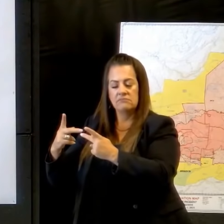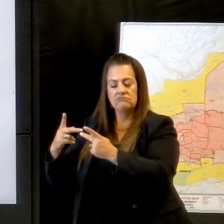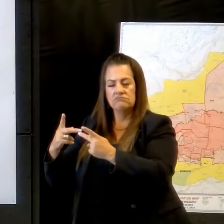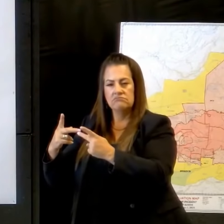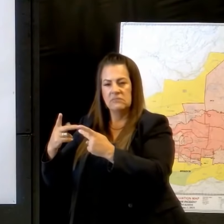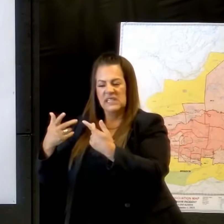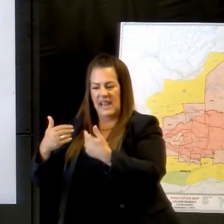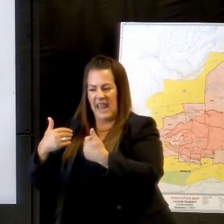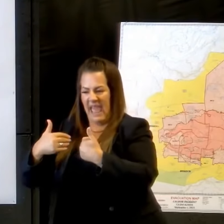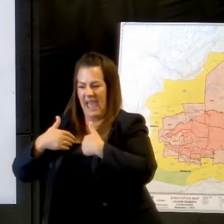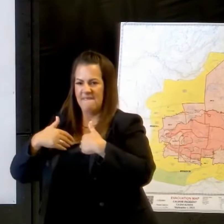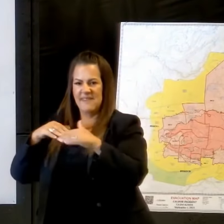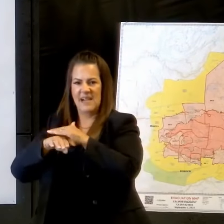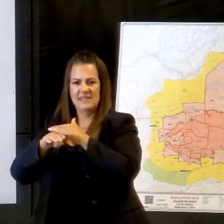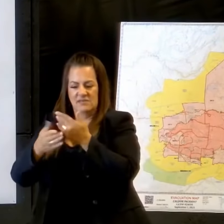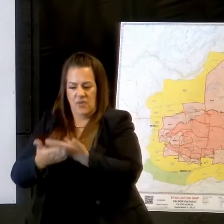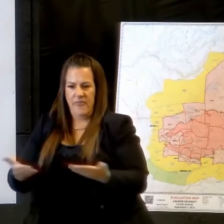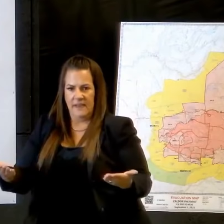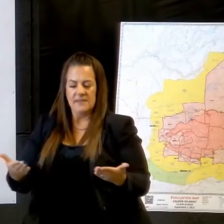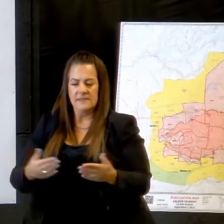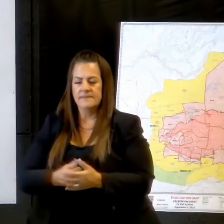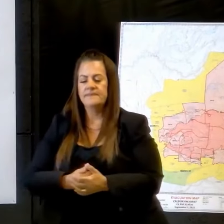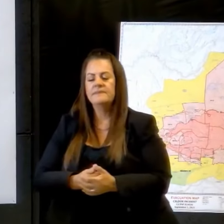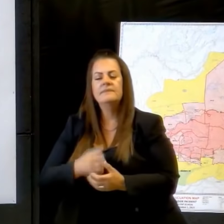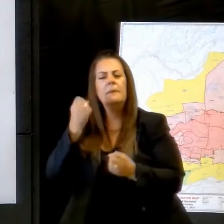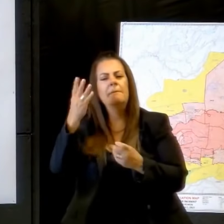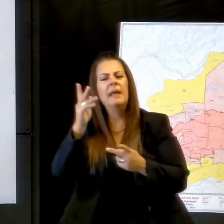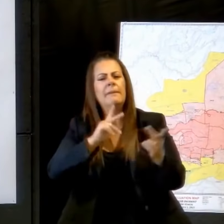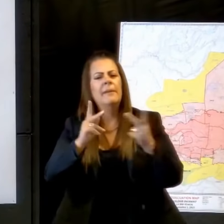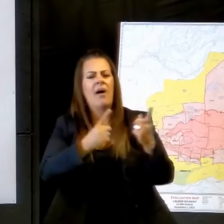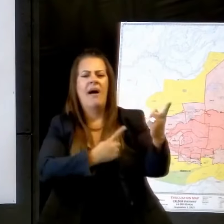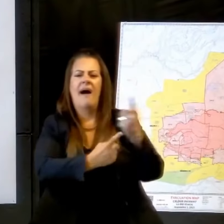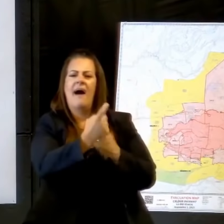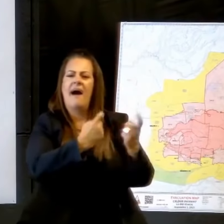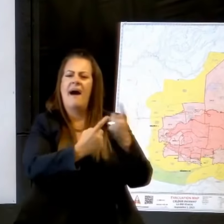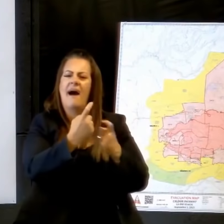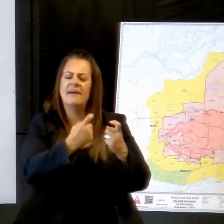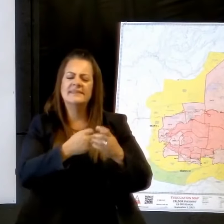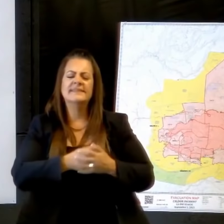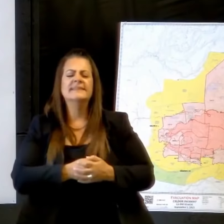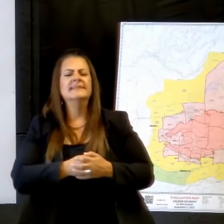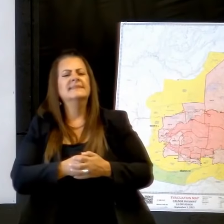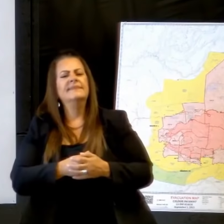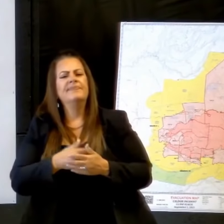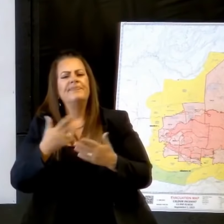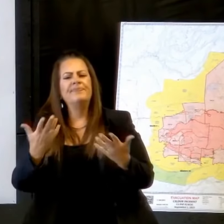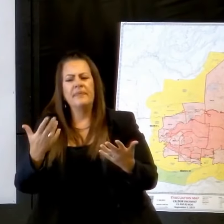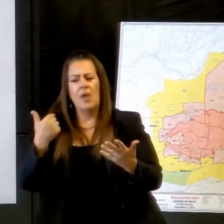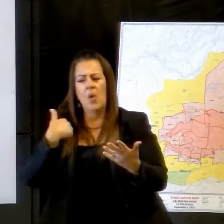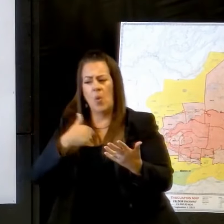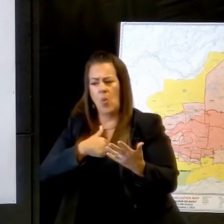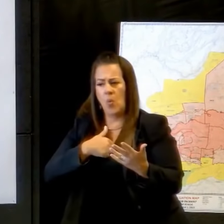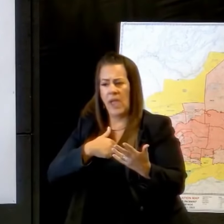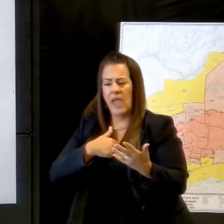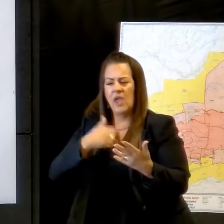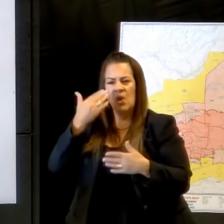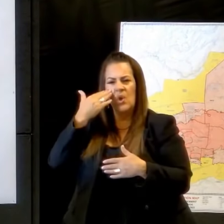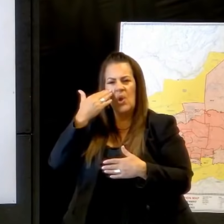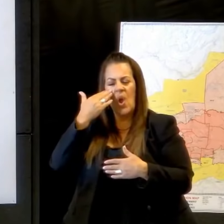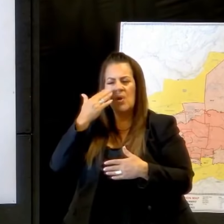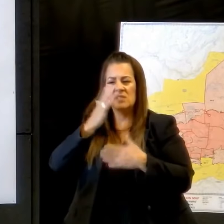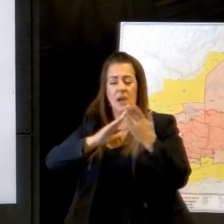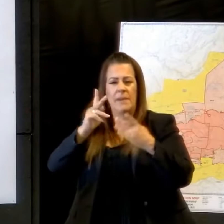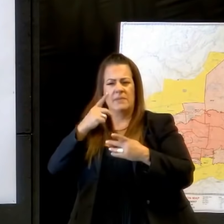Furthermore, it might have been discussed, and there's a lot of questions online that I was just looking at, that one of our tactics is to run the fire towards the old Tamarack